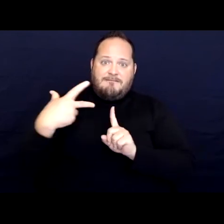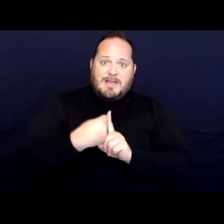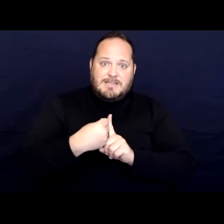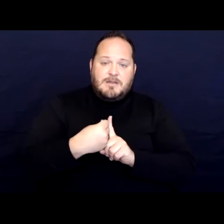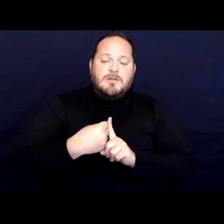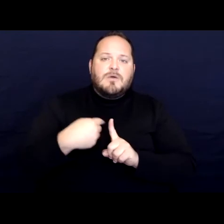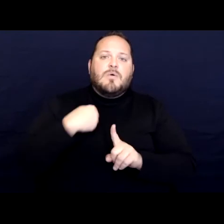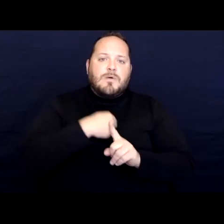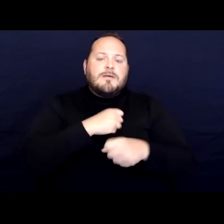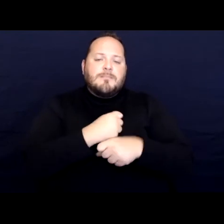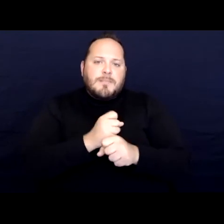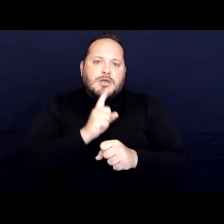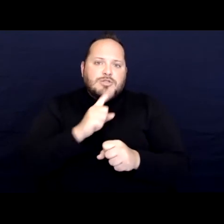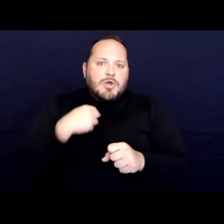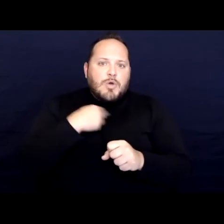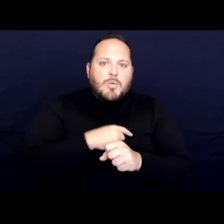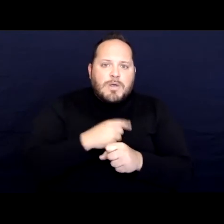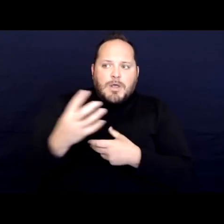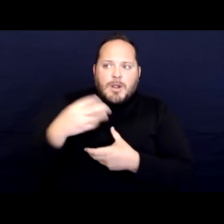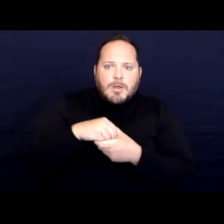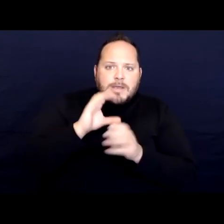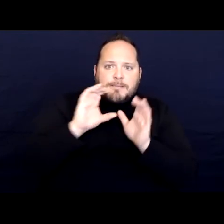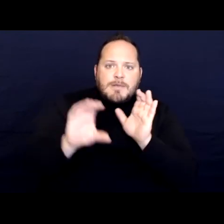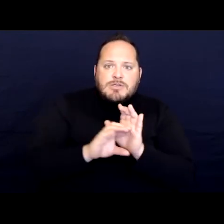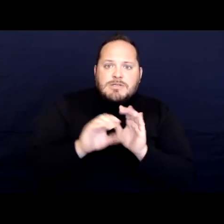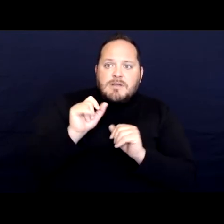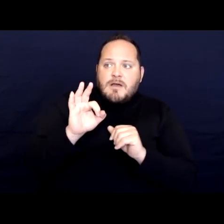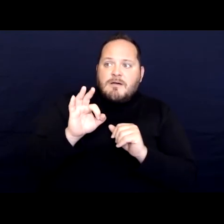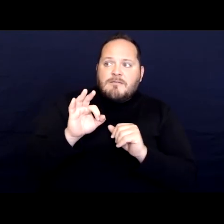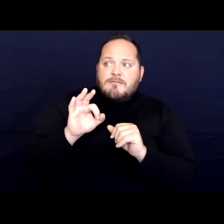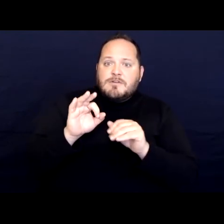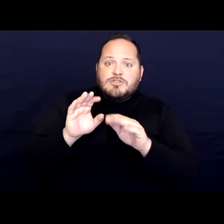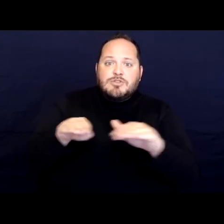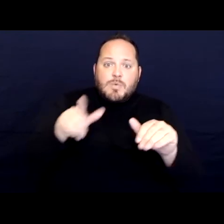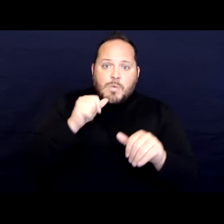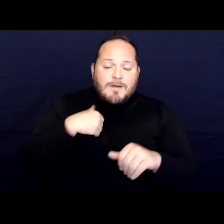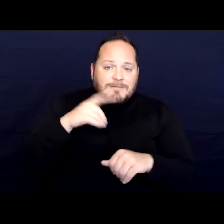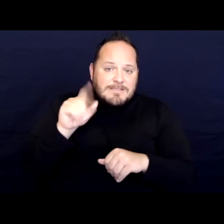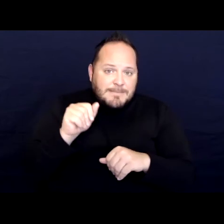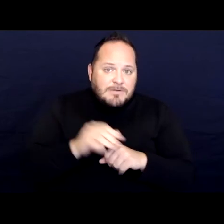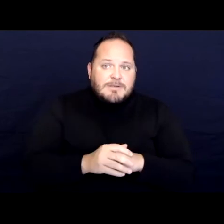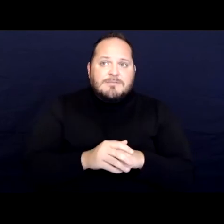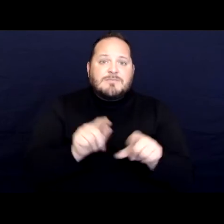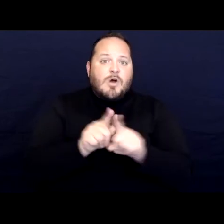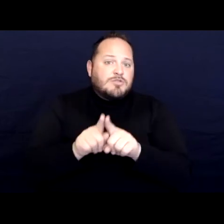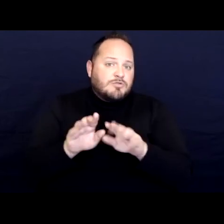include images of children with disabilities, but also children of color.